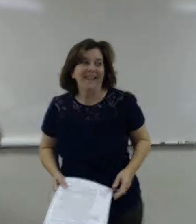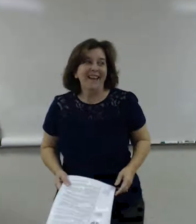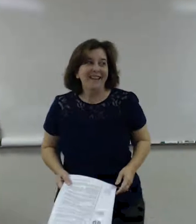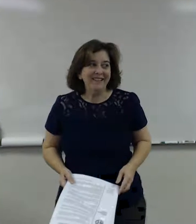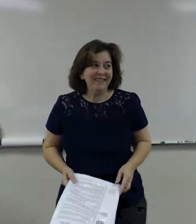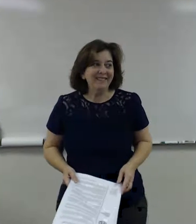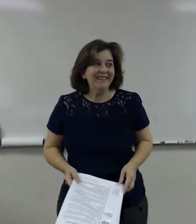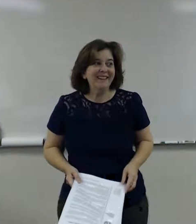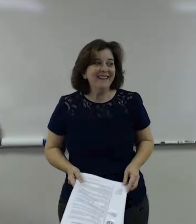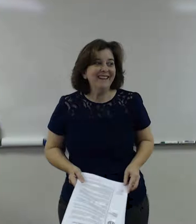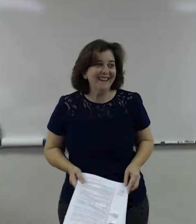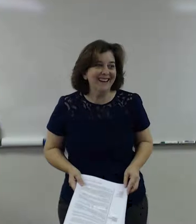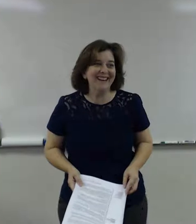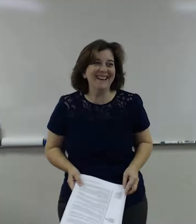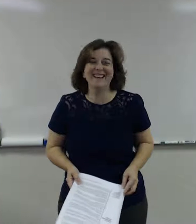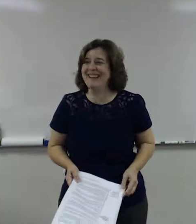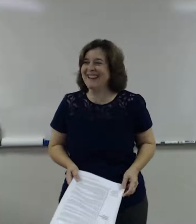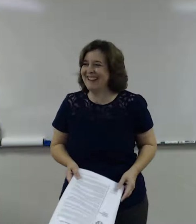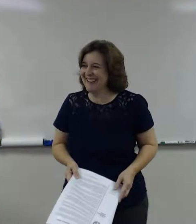How you doing?